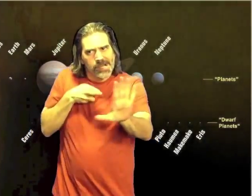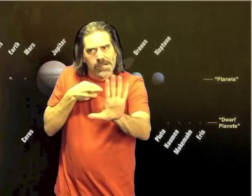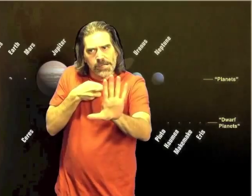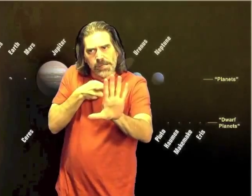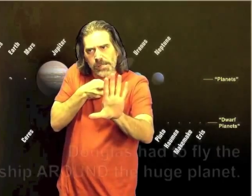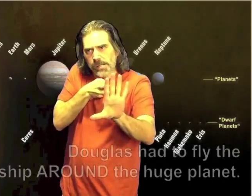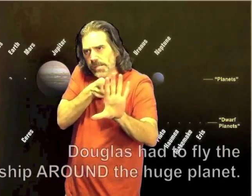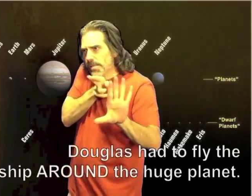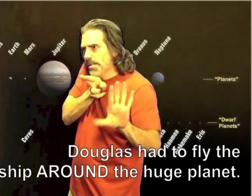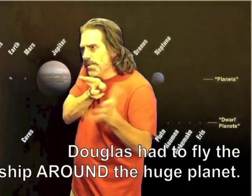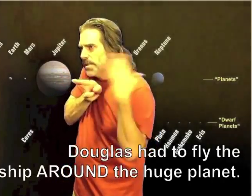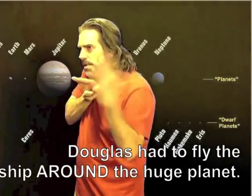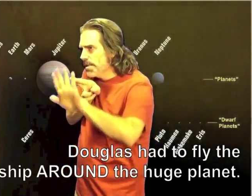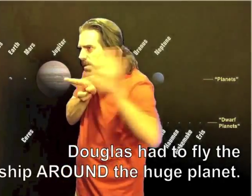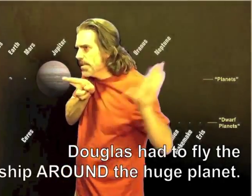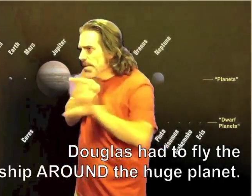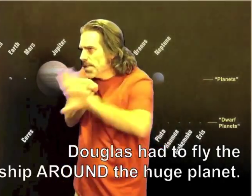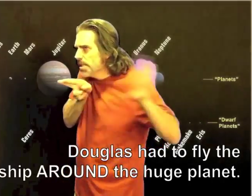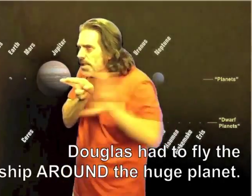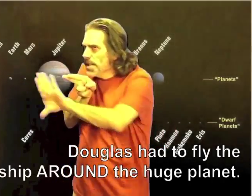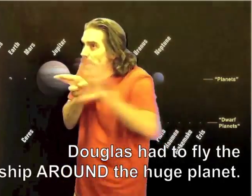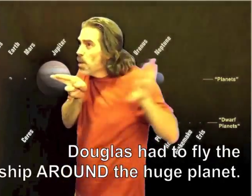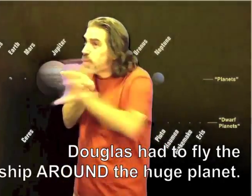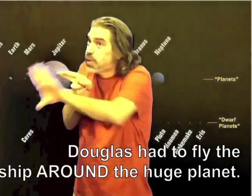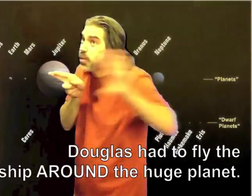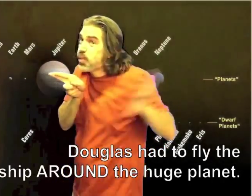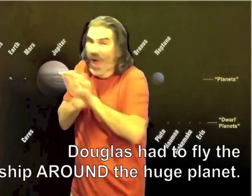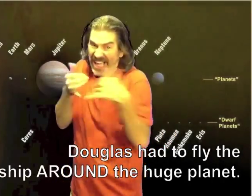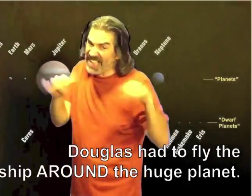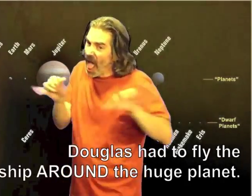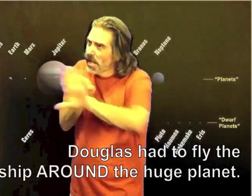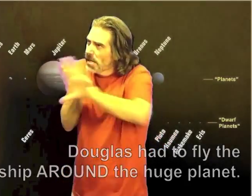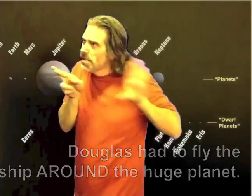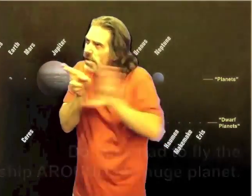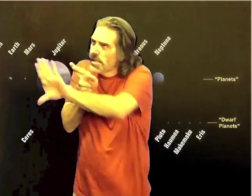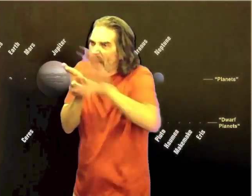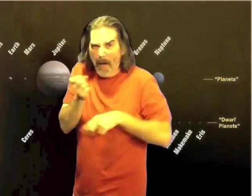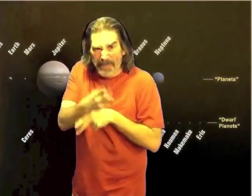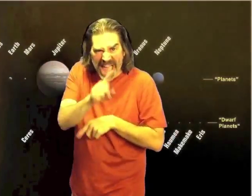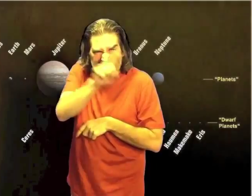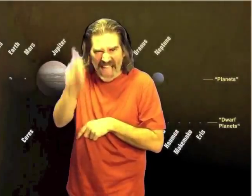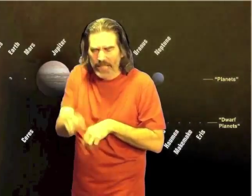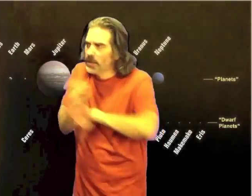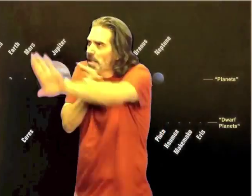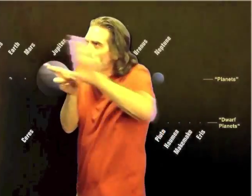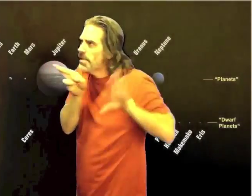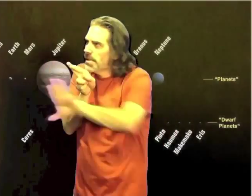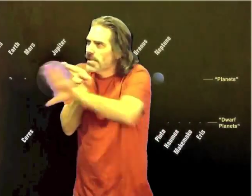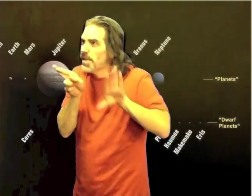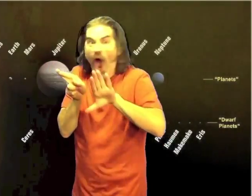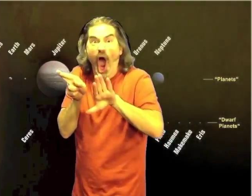And Douglas knew he had to fly the ship around the huge planet. It was bigger than